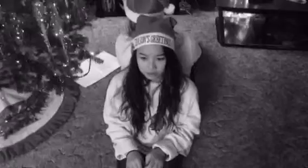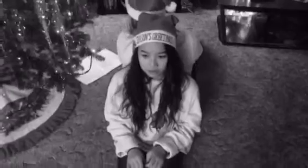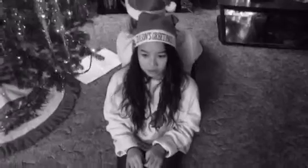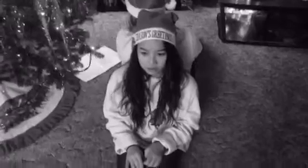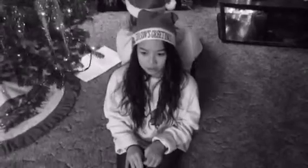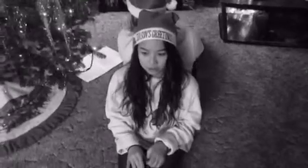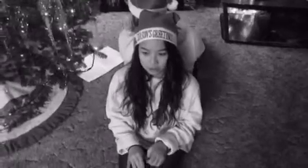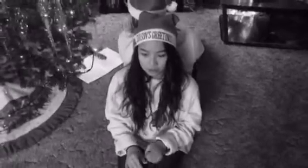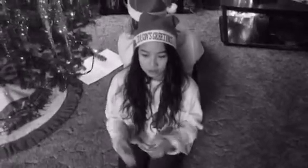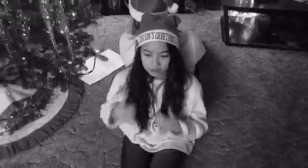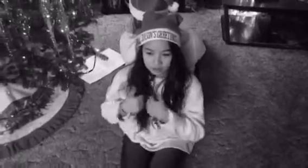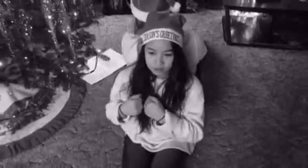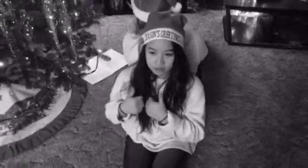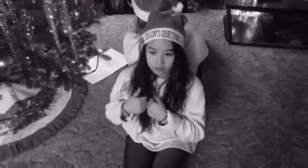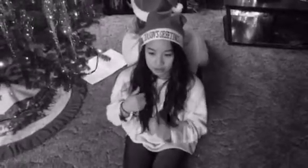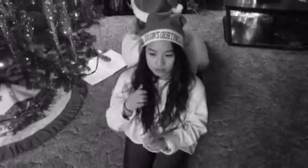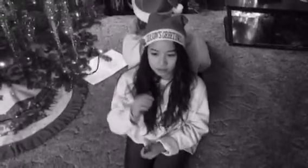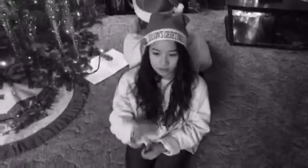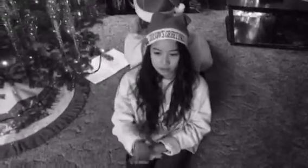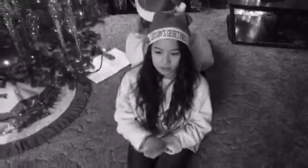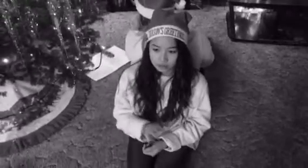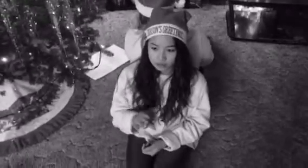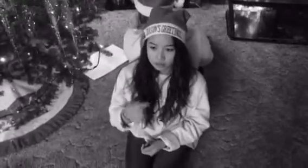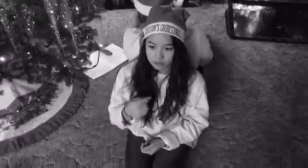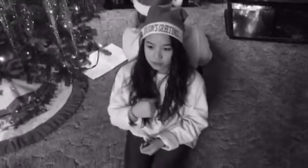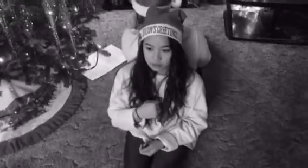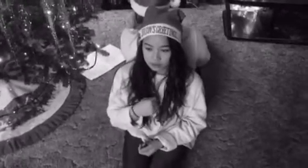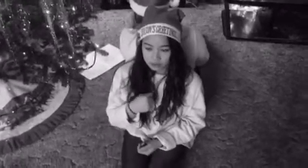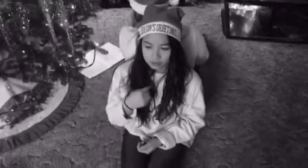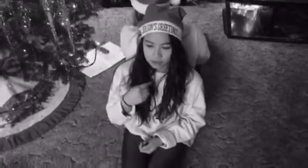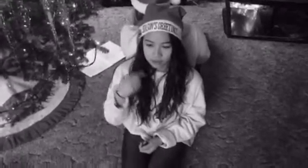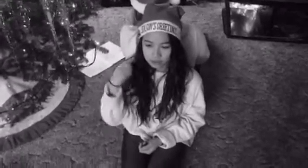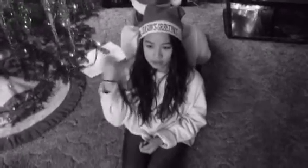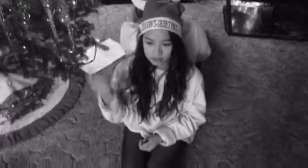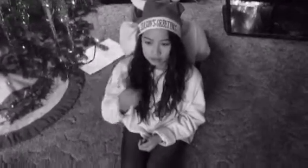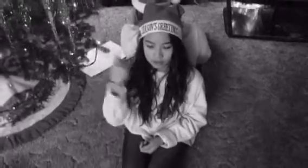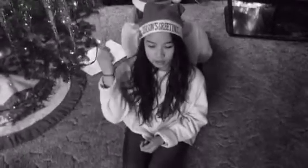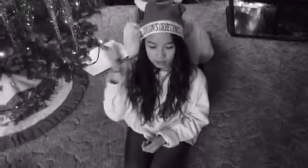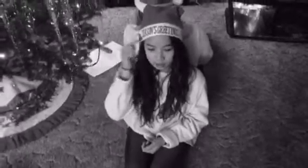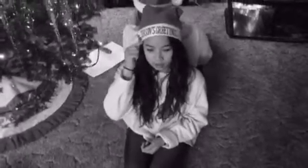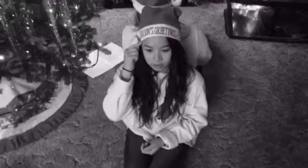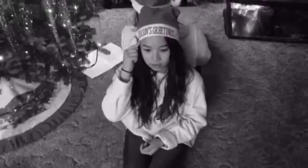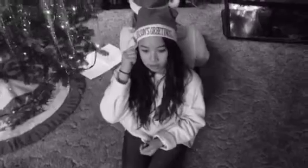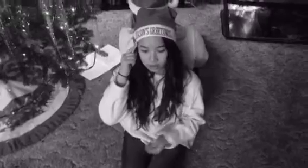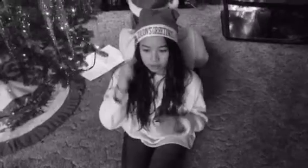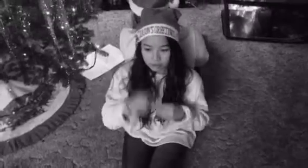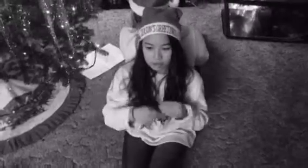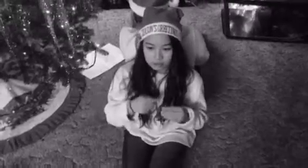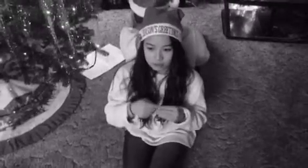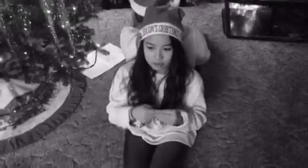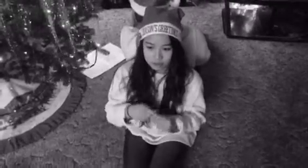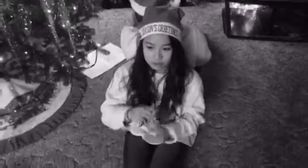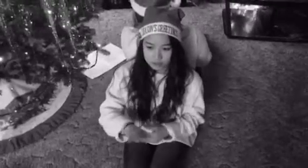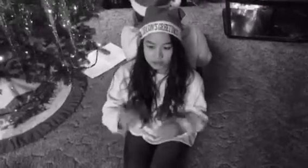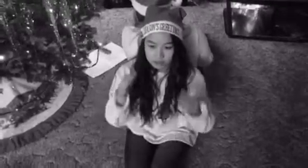Baby, your smile's forever in my mind And